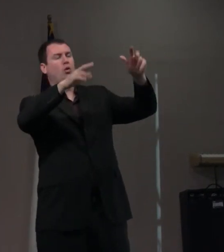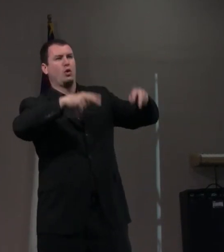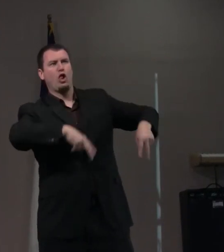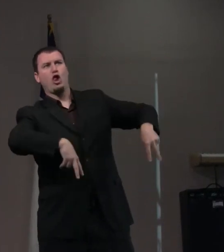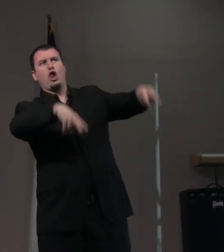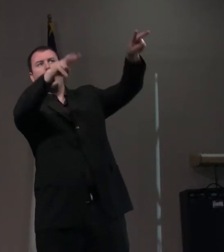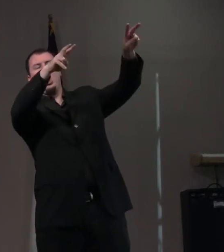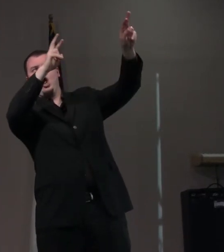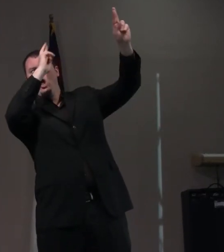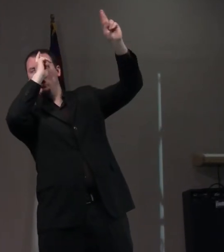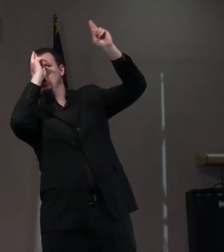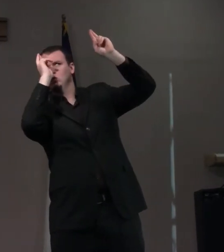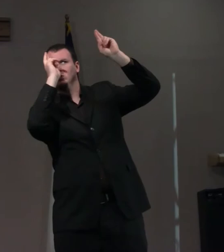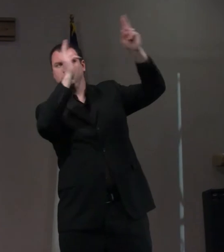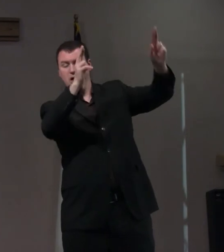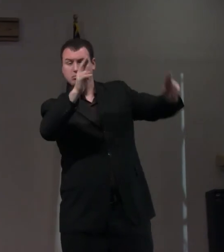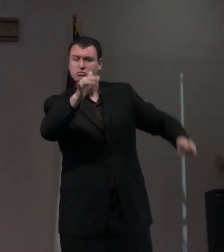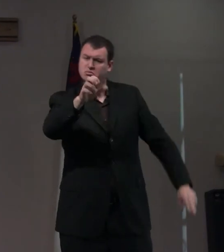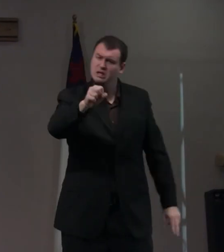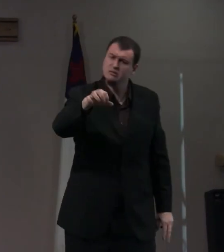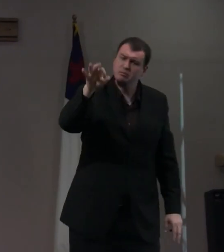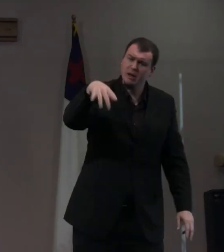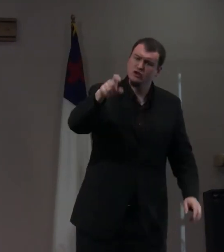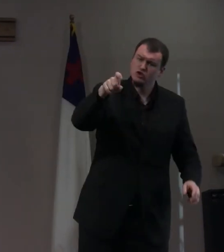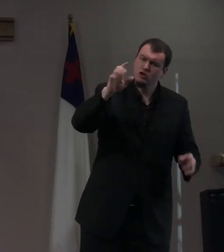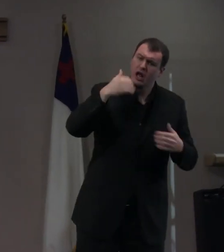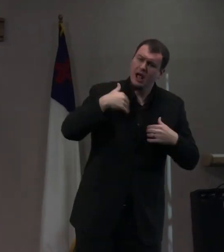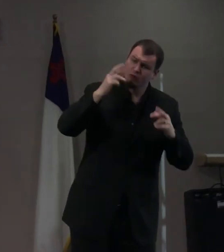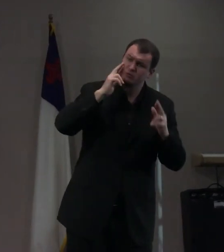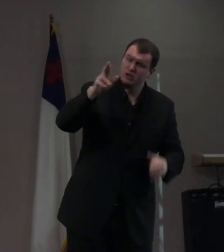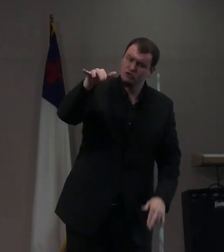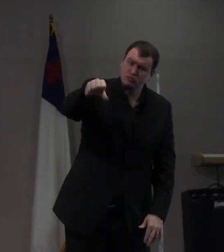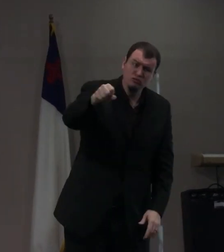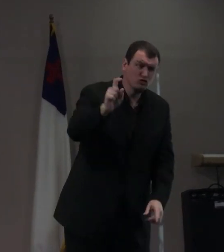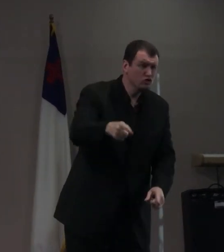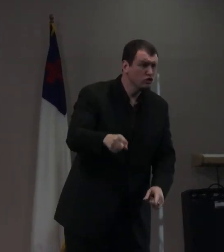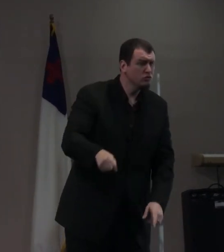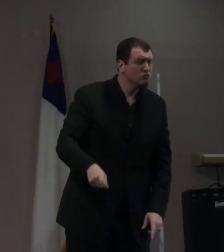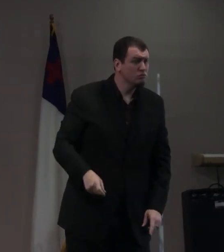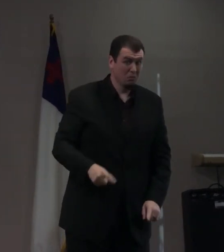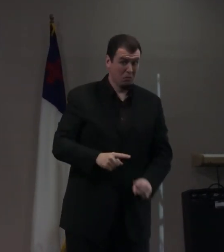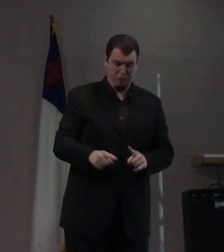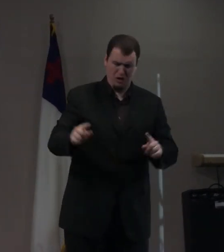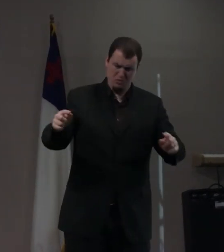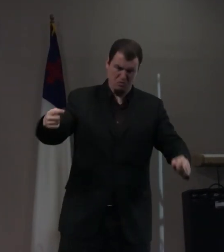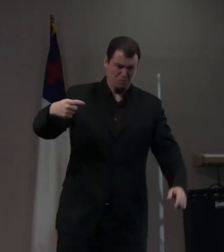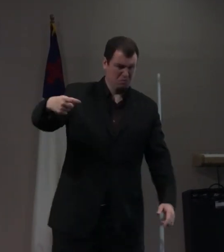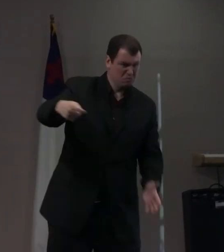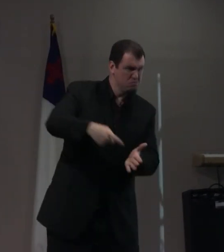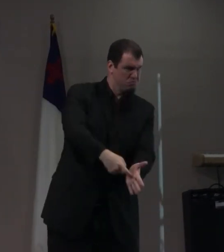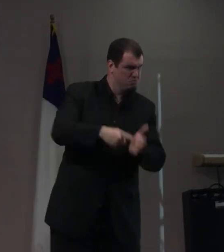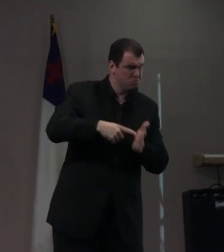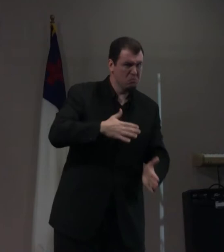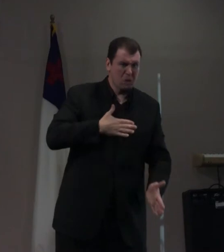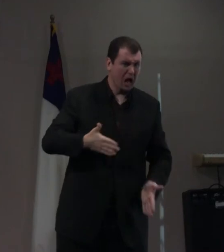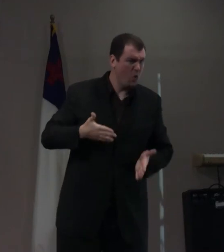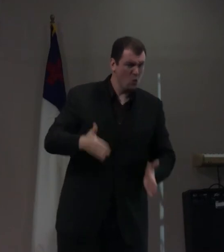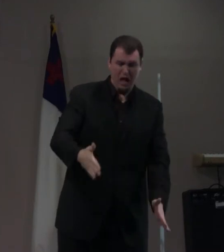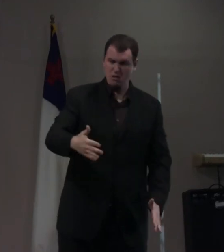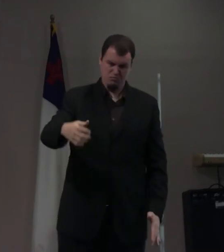You look at the pastor and think he deserves respect. That's right. The pastor deserves respect. But I